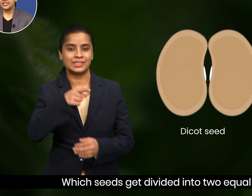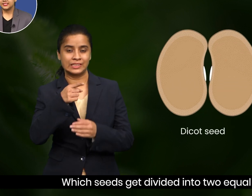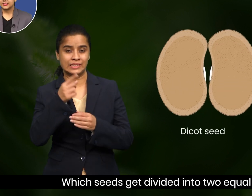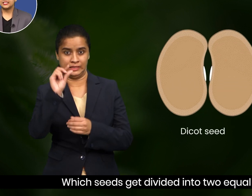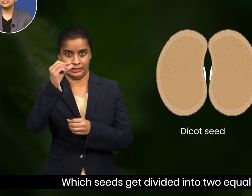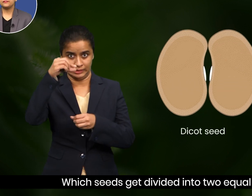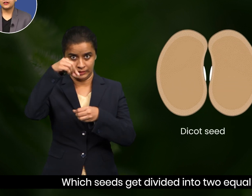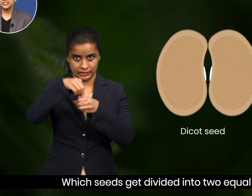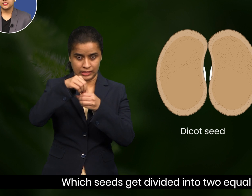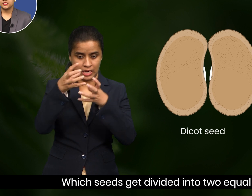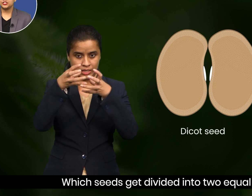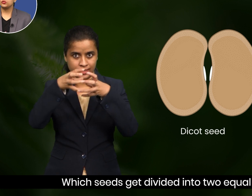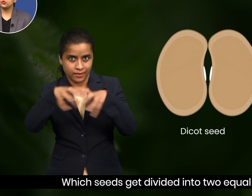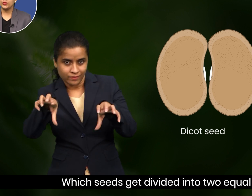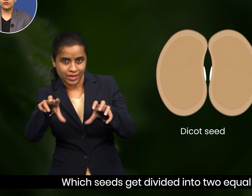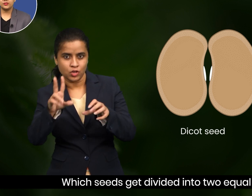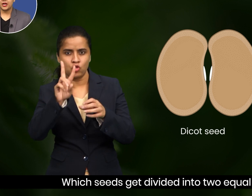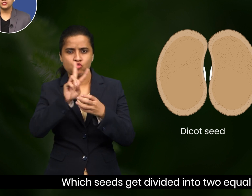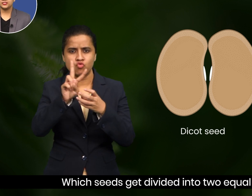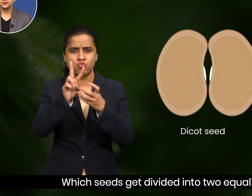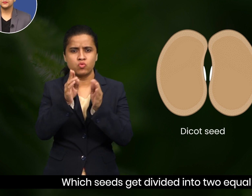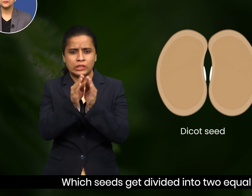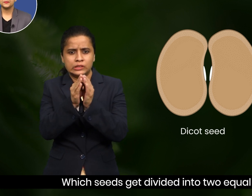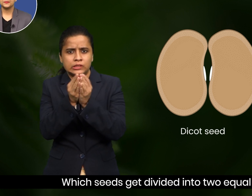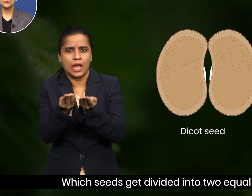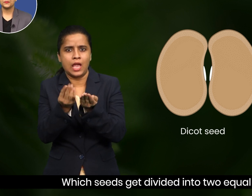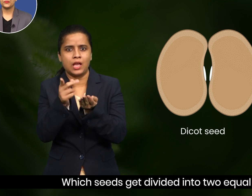Which seeds get divided into 2 equal parts?